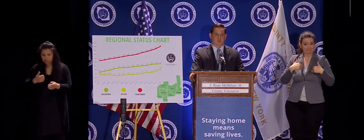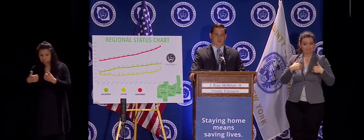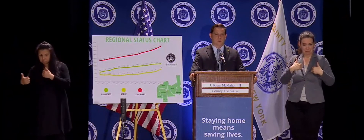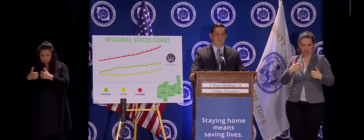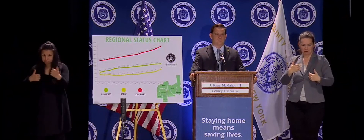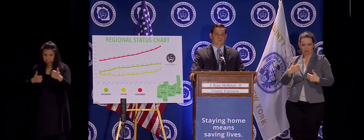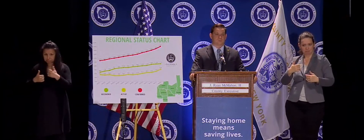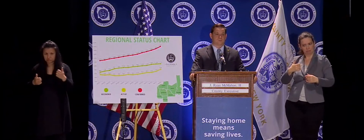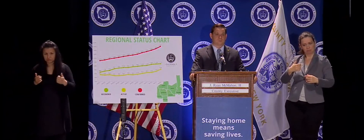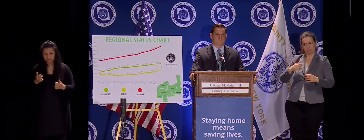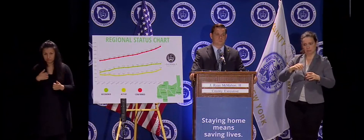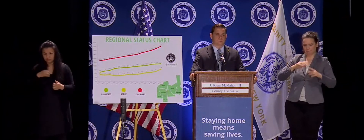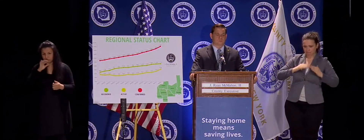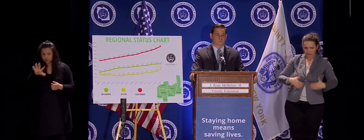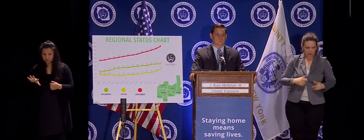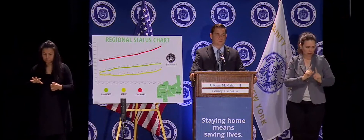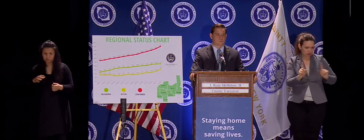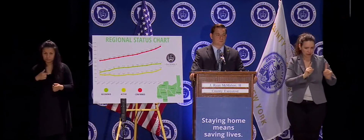won't be enforcing it.